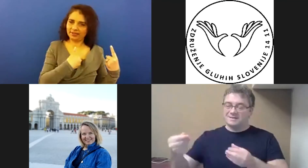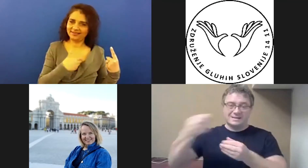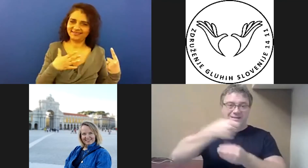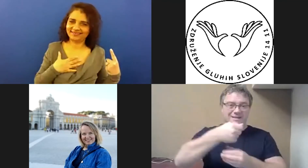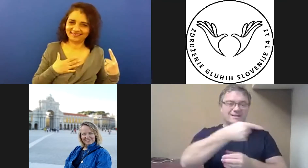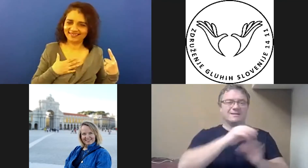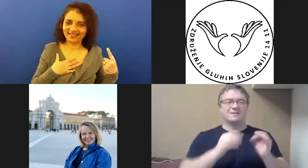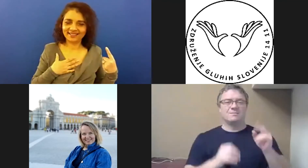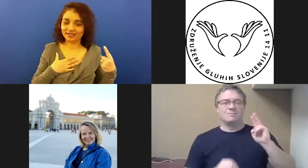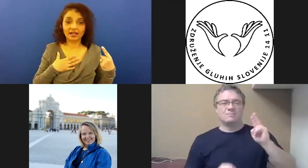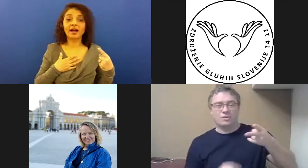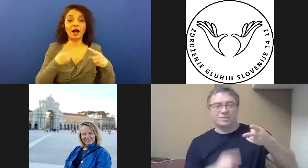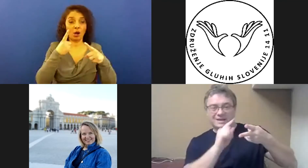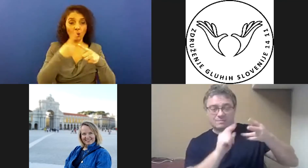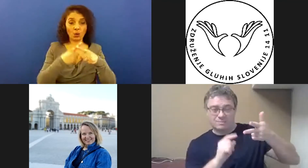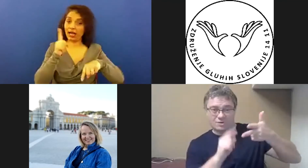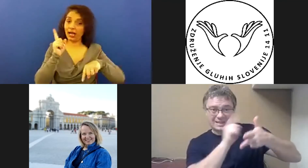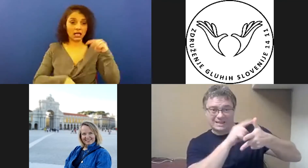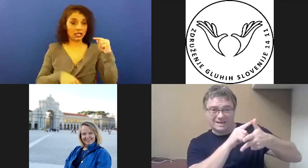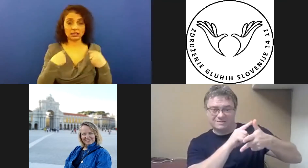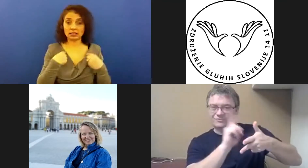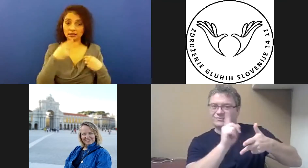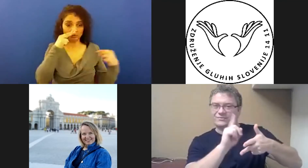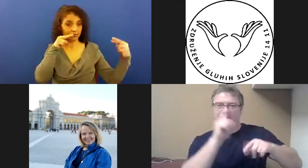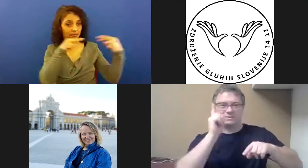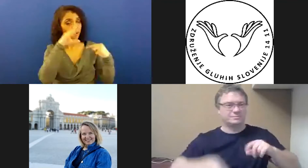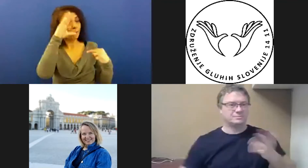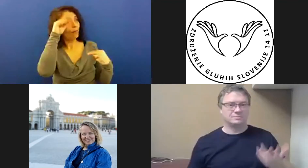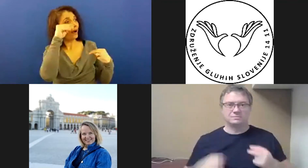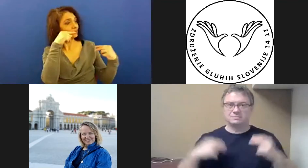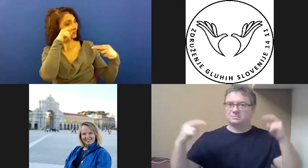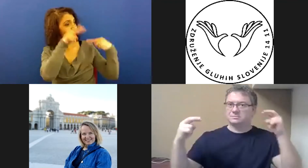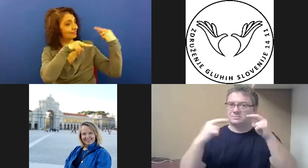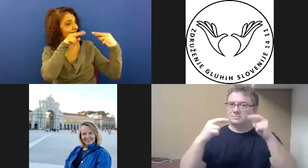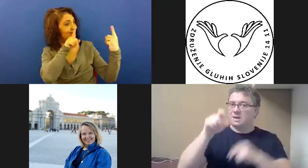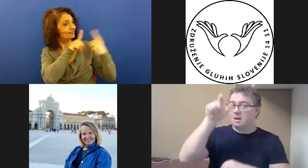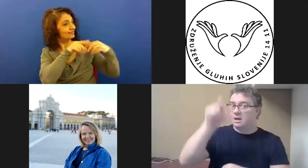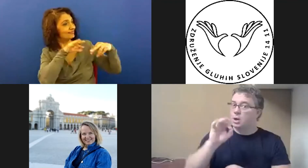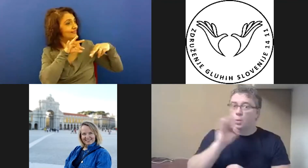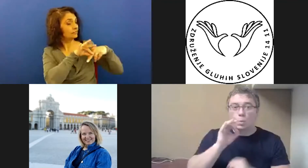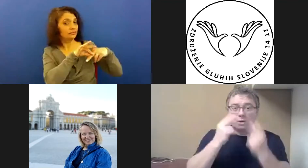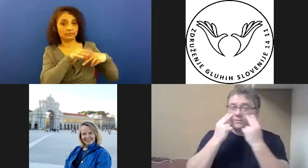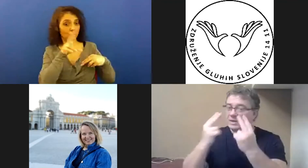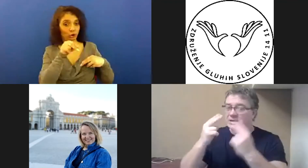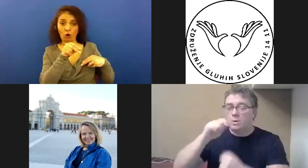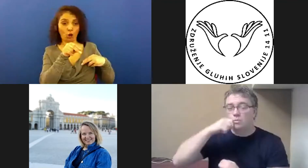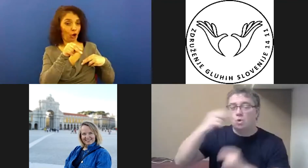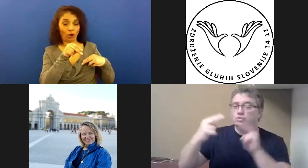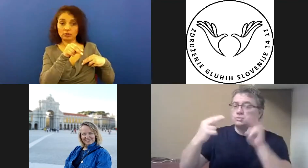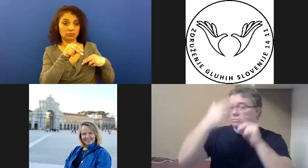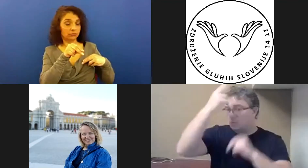the groom's family has to pay money to the family of the bride.